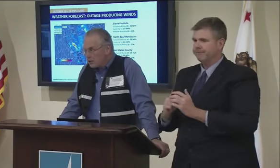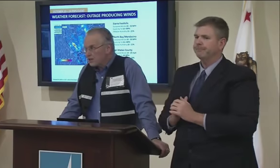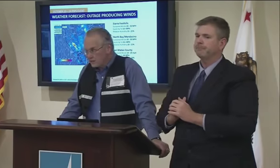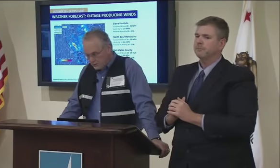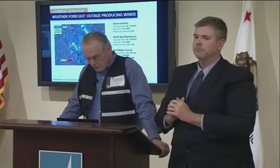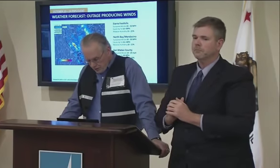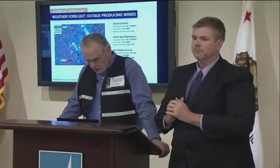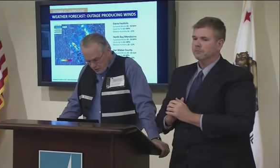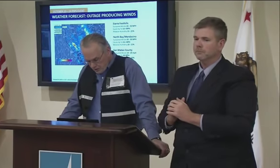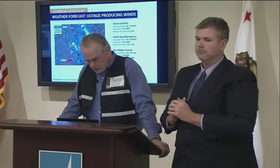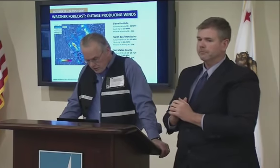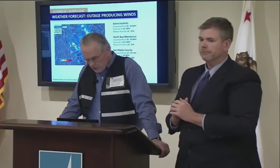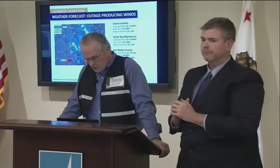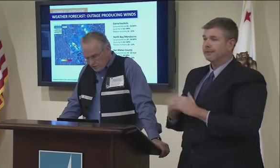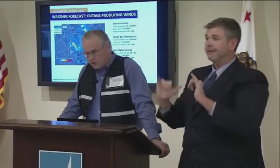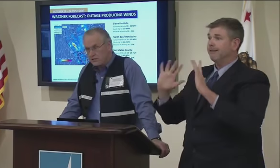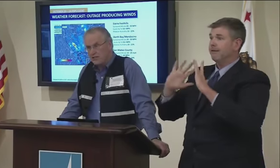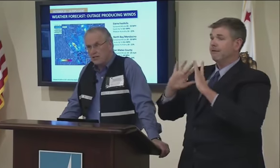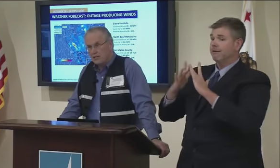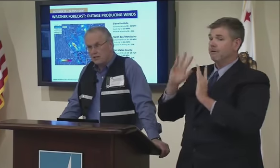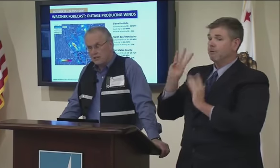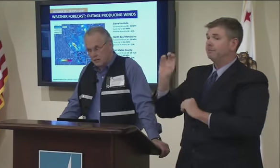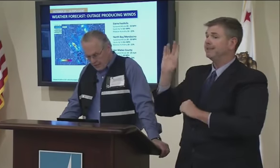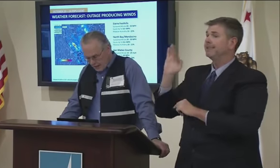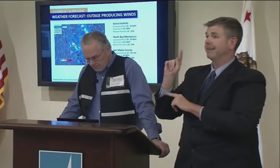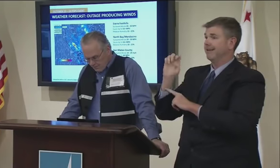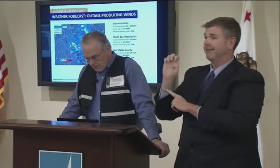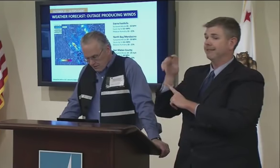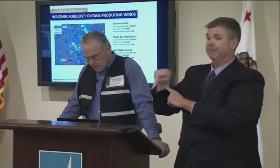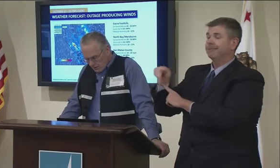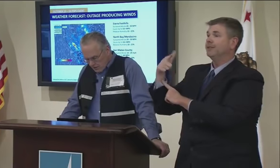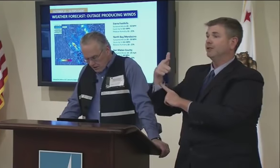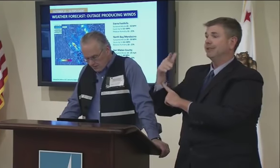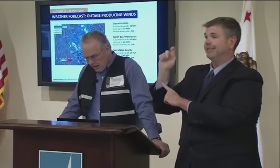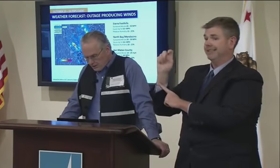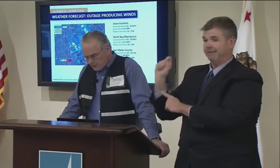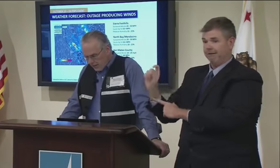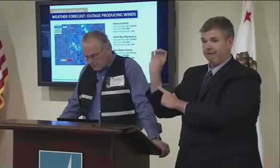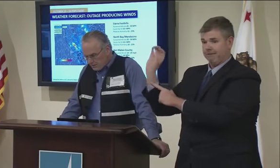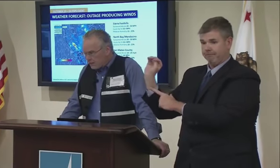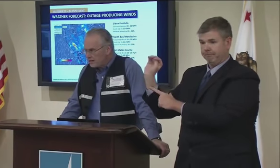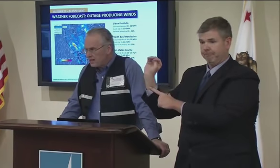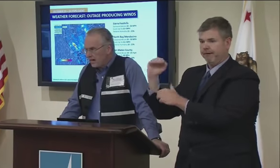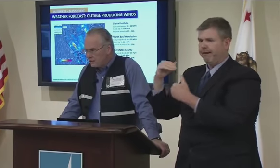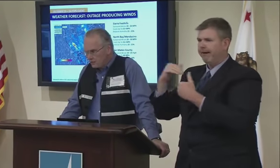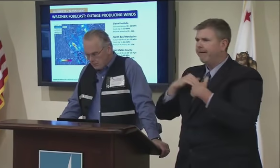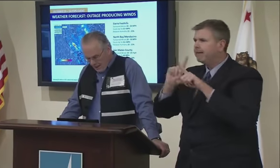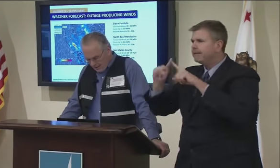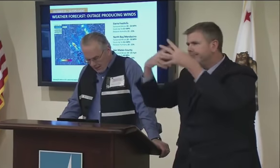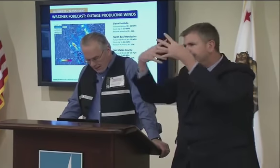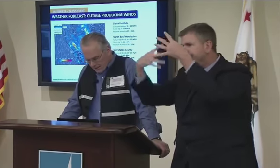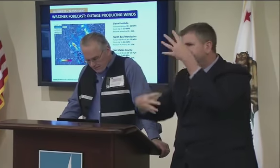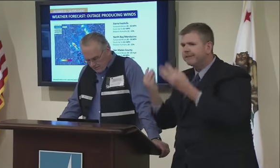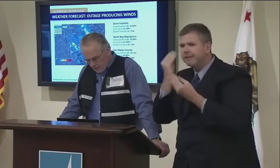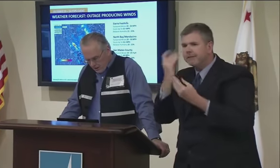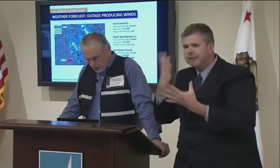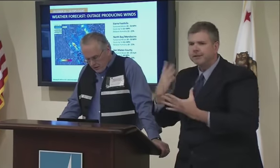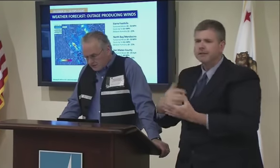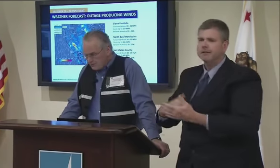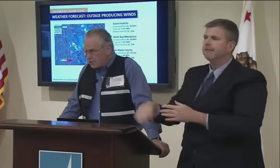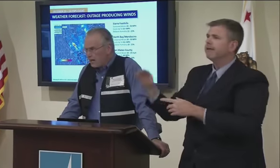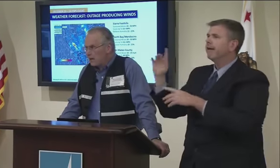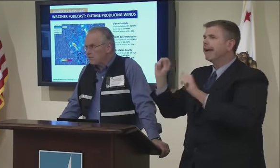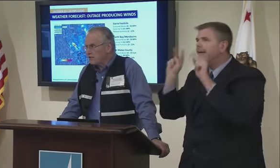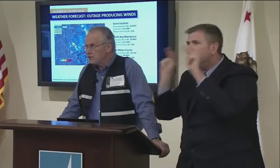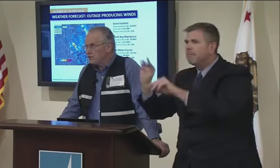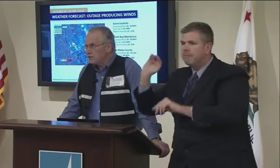which has all of the customer resources and tools such as address lookup, outage maps, and downloadable map files,